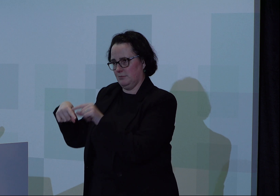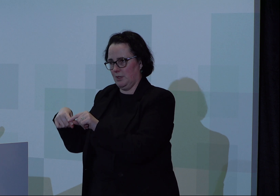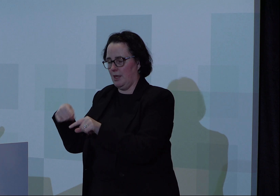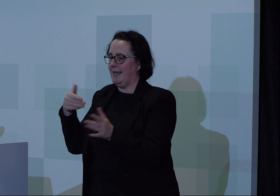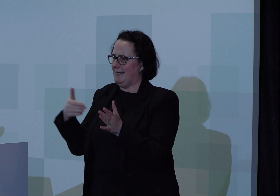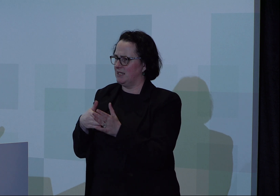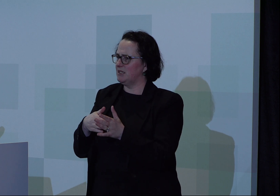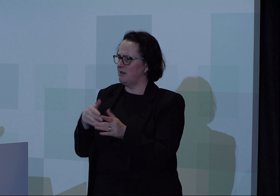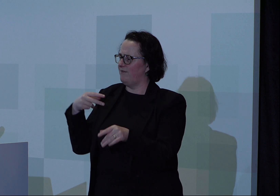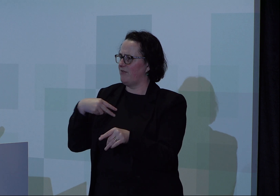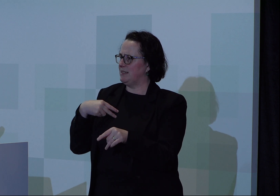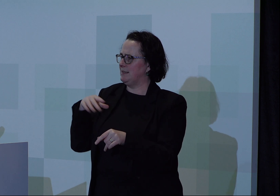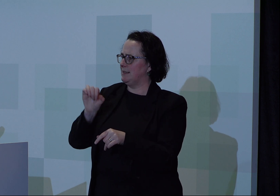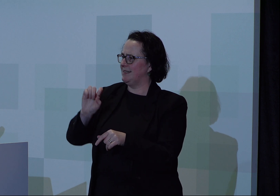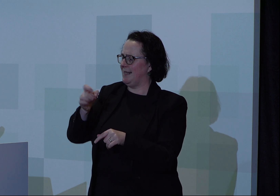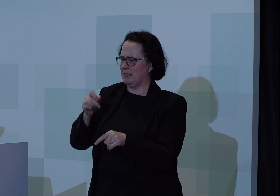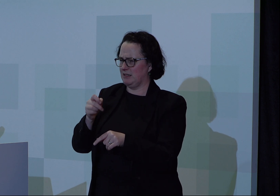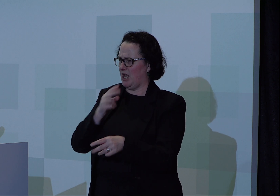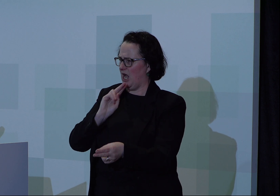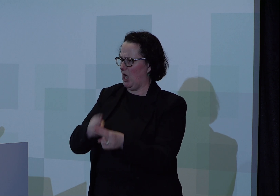sexist clause, really out of time.